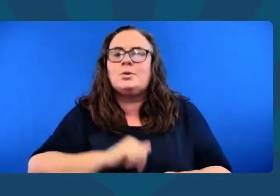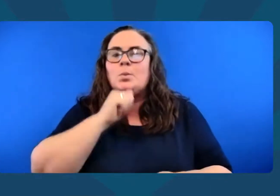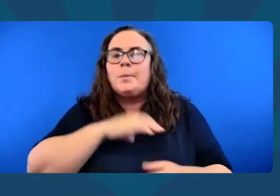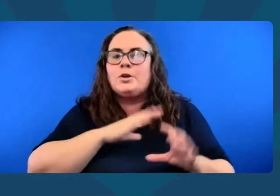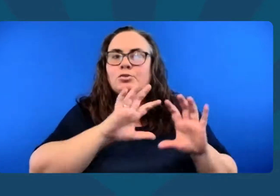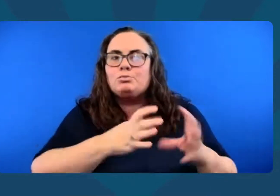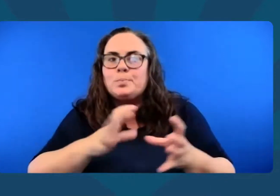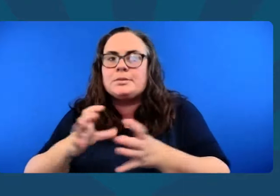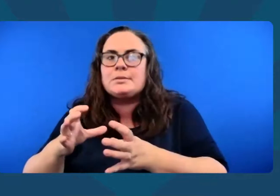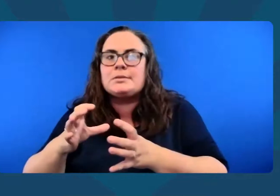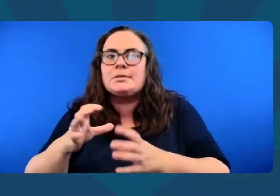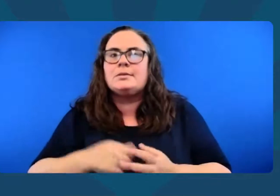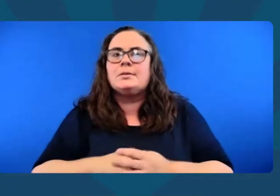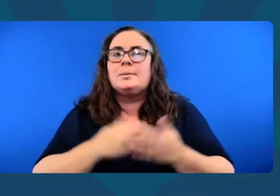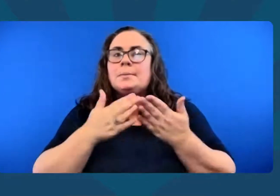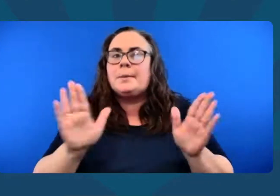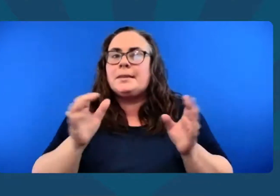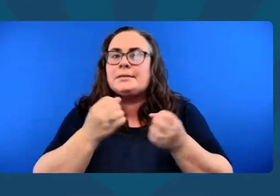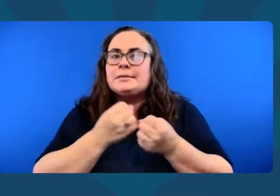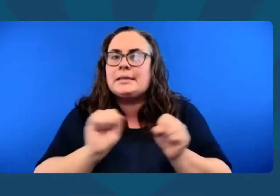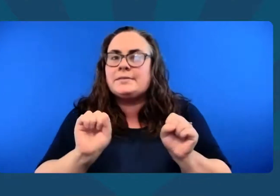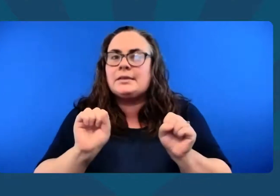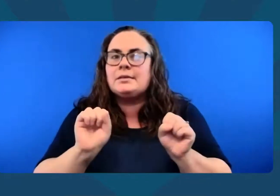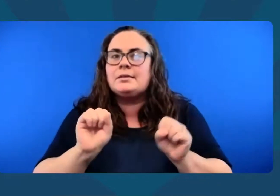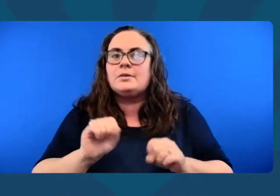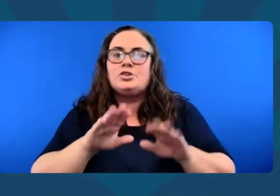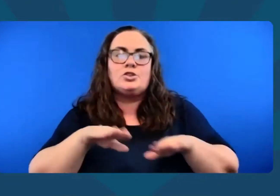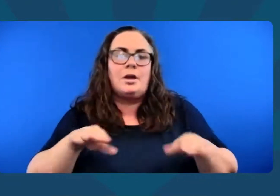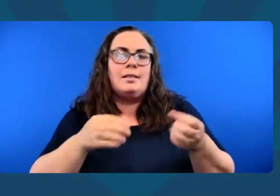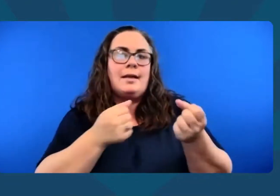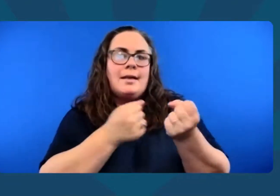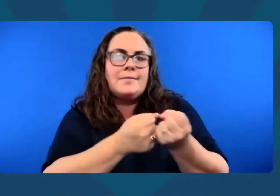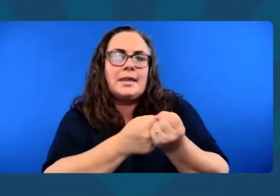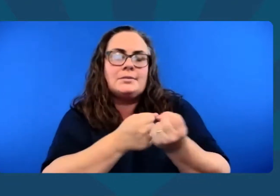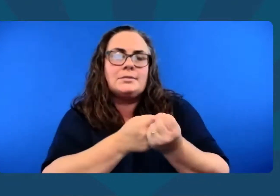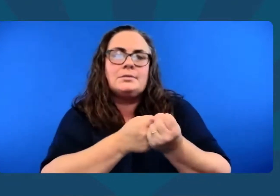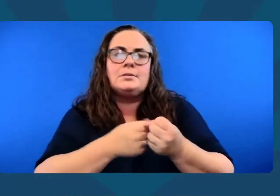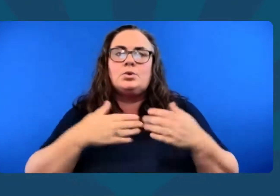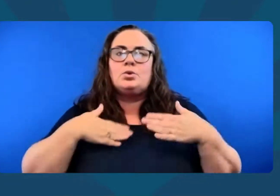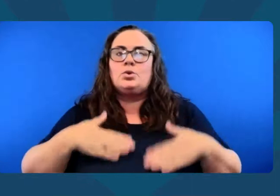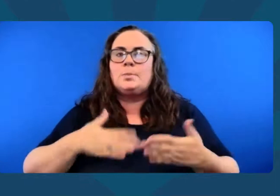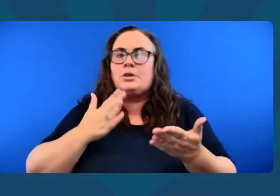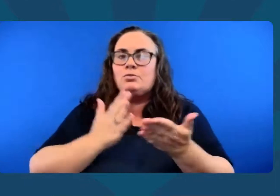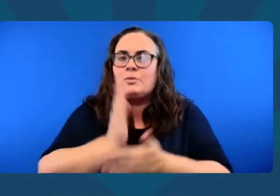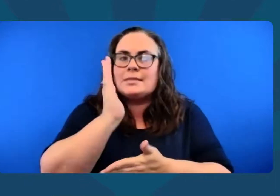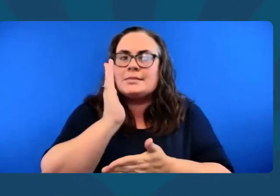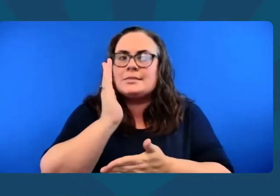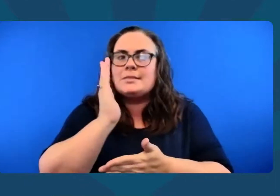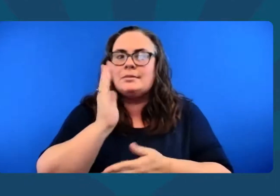nurses, women's groups, public safety, child